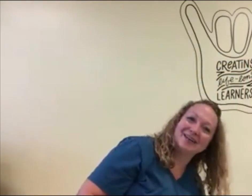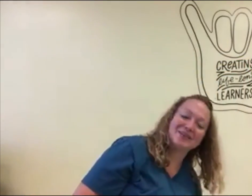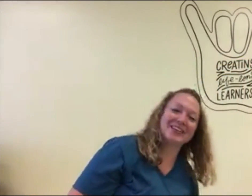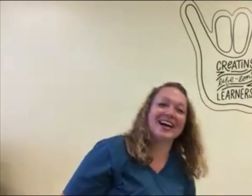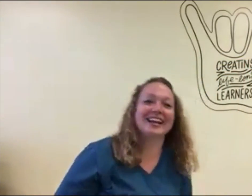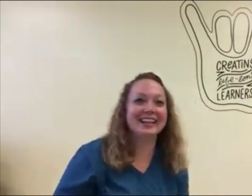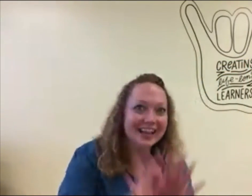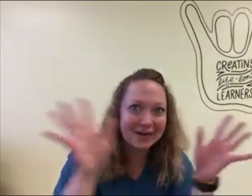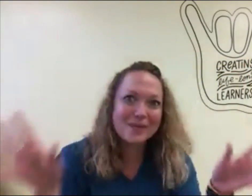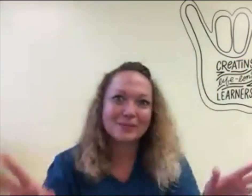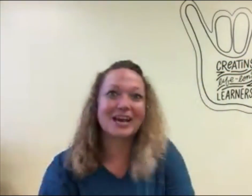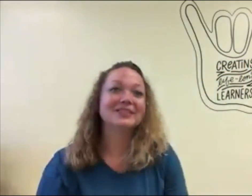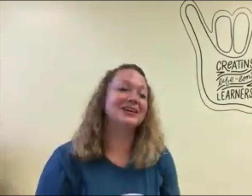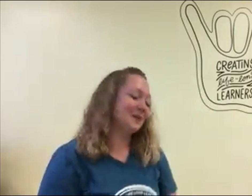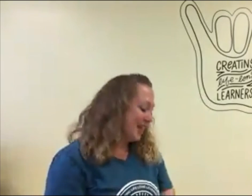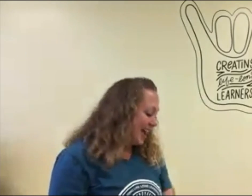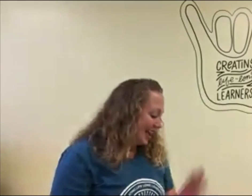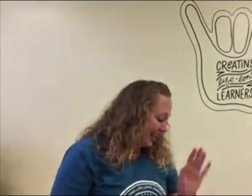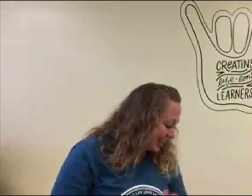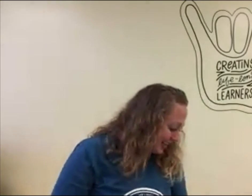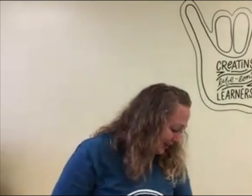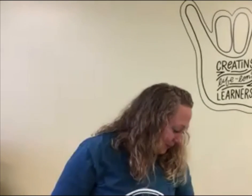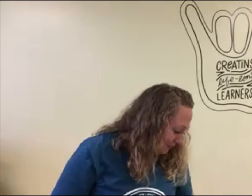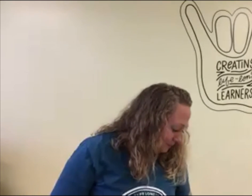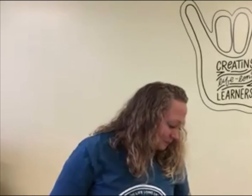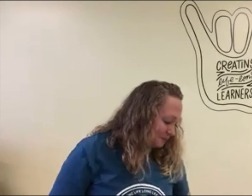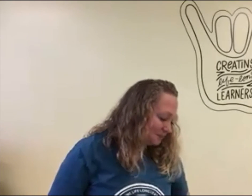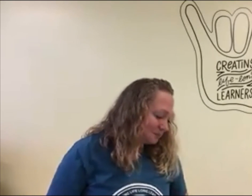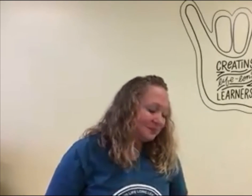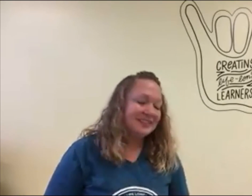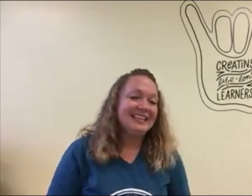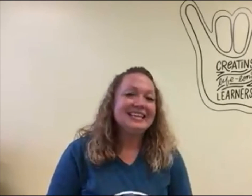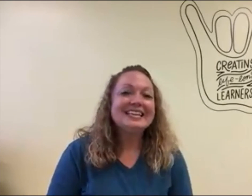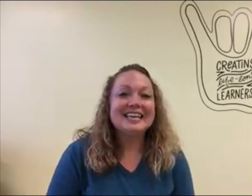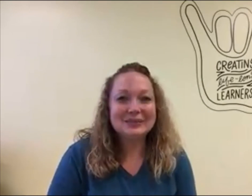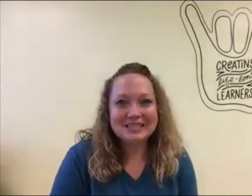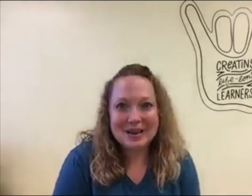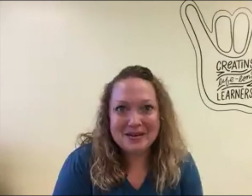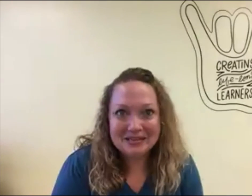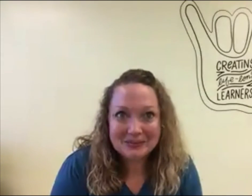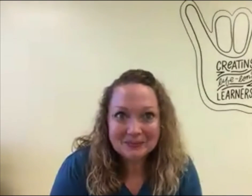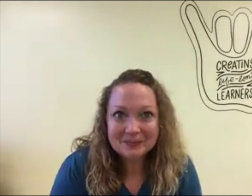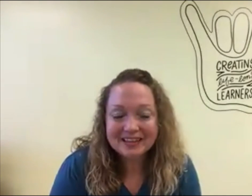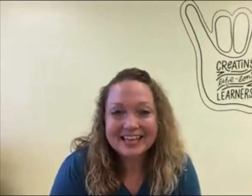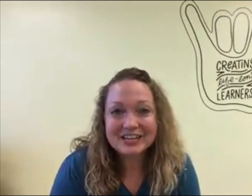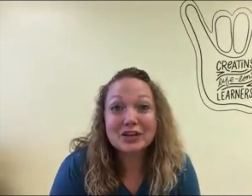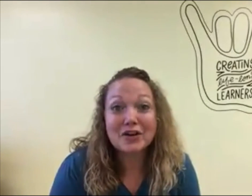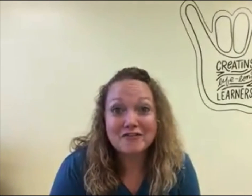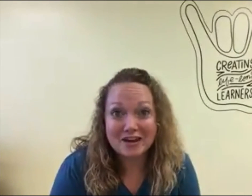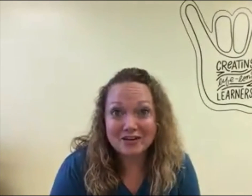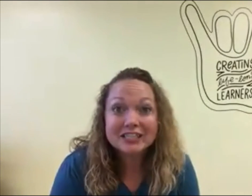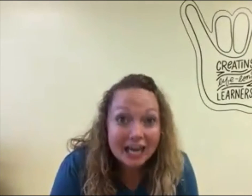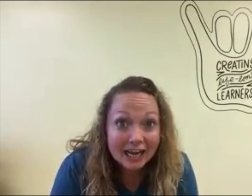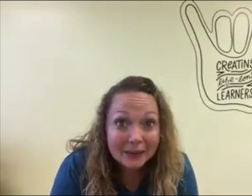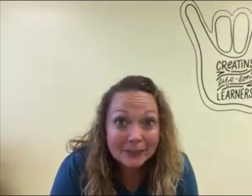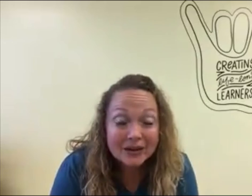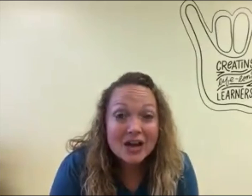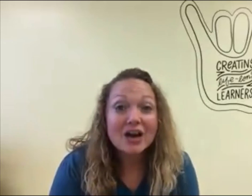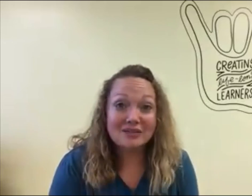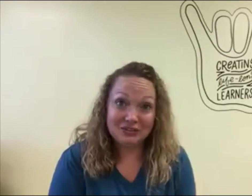like how it pops out. So, anywho. Guess what time it is? It is our favorite time of story time.